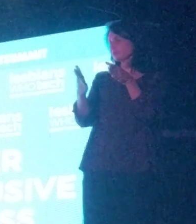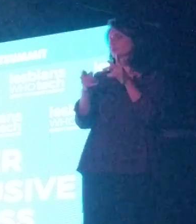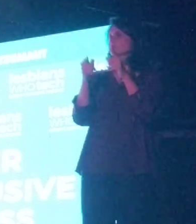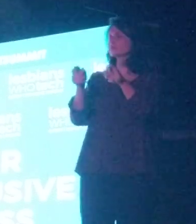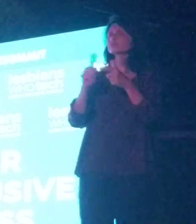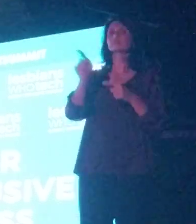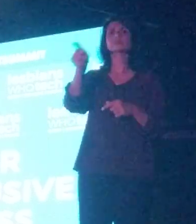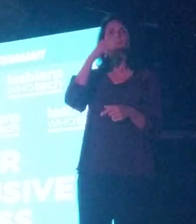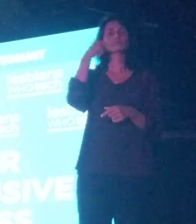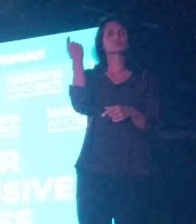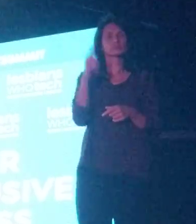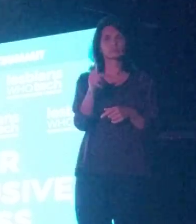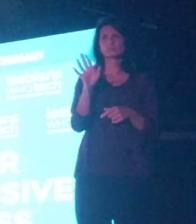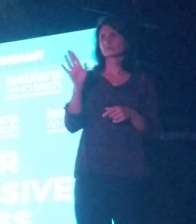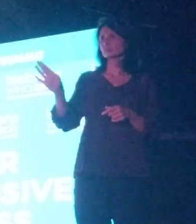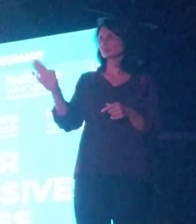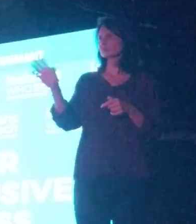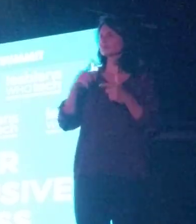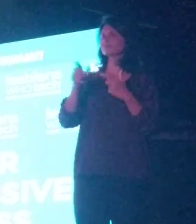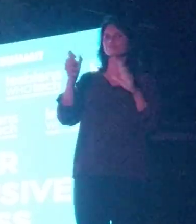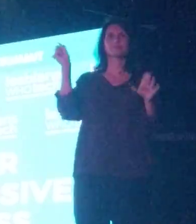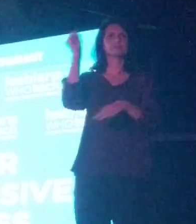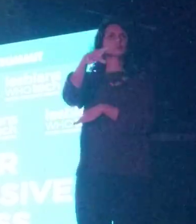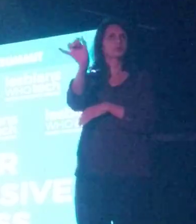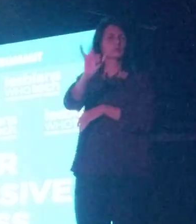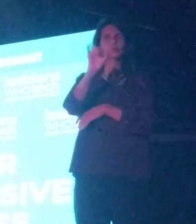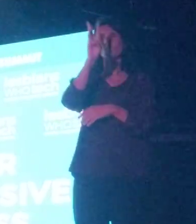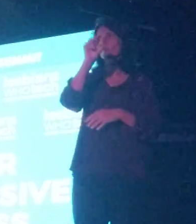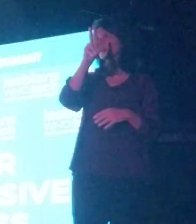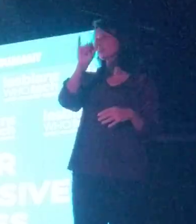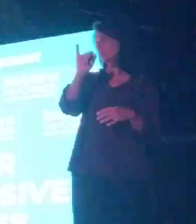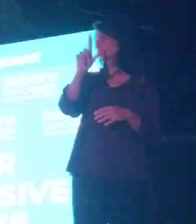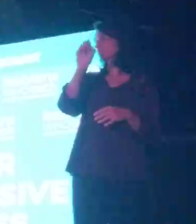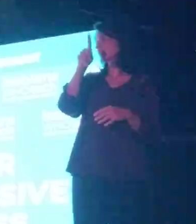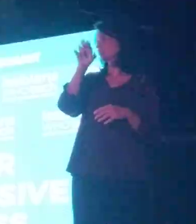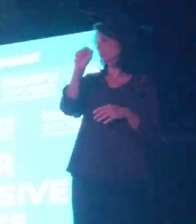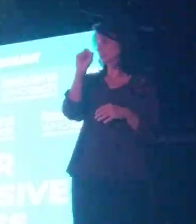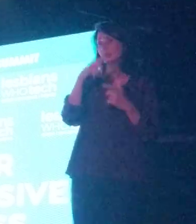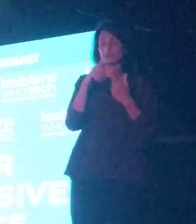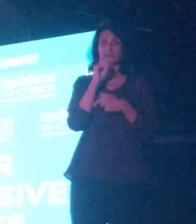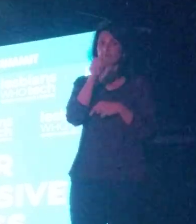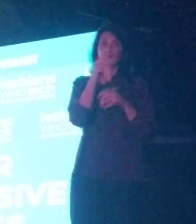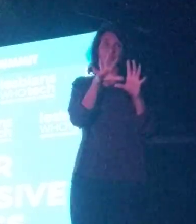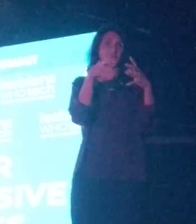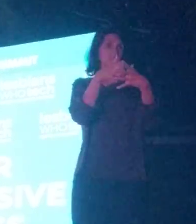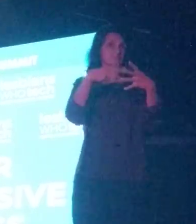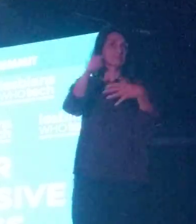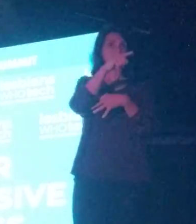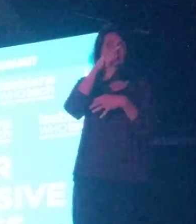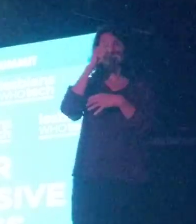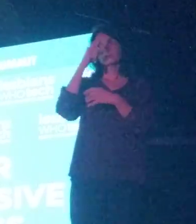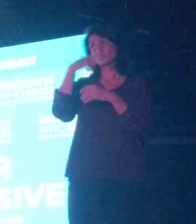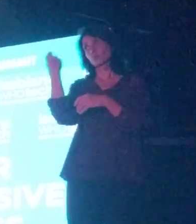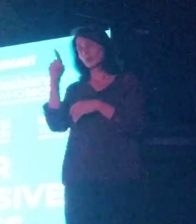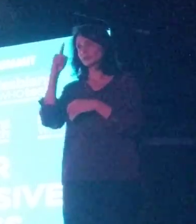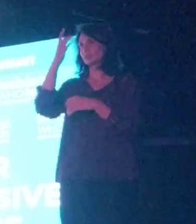through their cutout of WikiLeaks, which, as I've said before, is a wholly owned subsidiary of Russian intelligence now. Unfortunately, it didn't start out